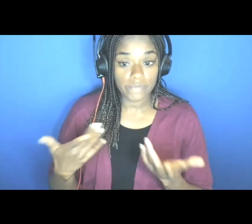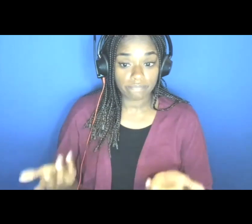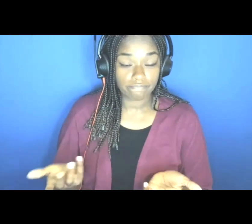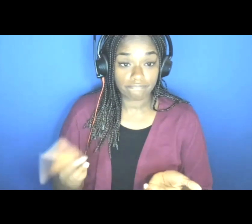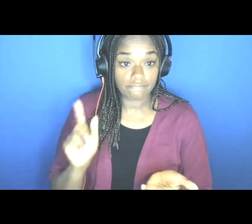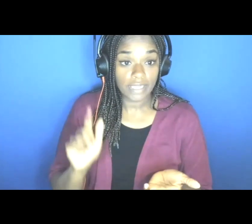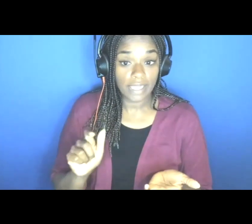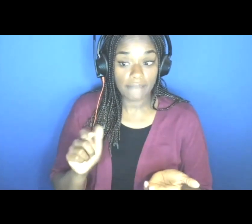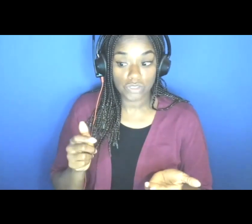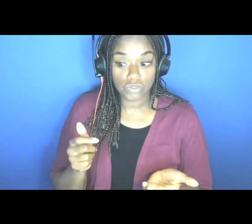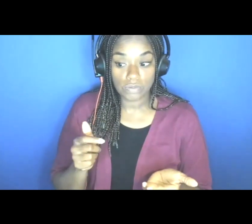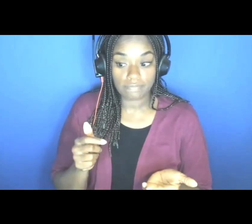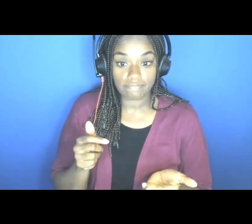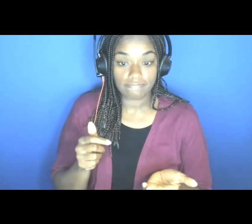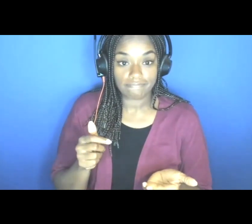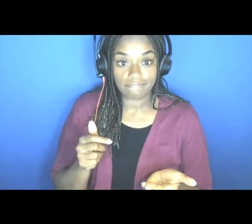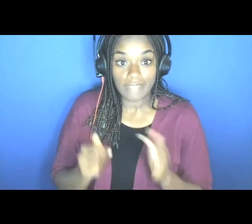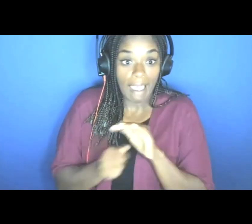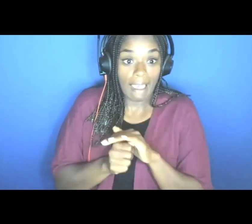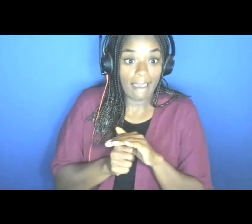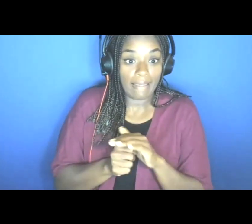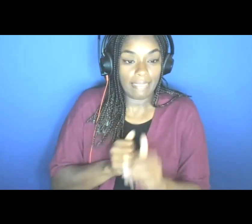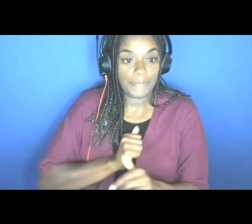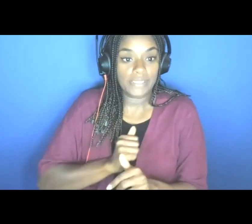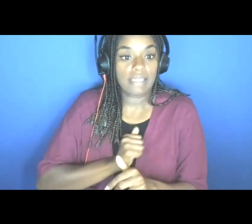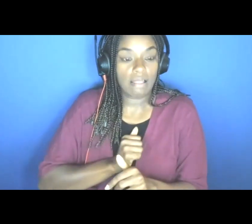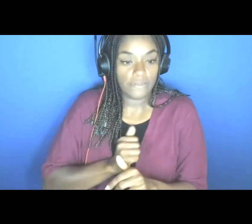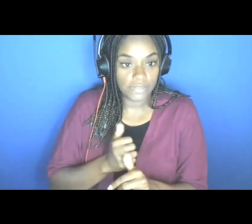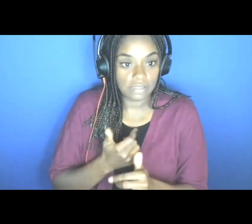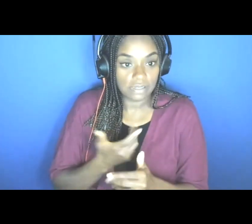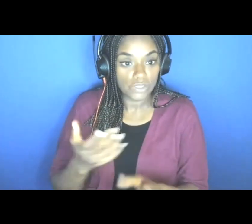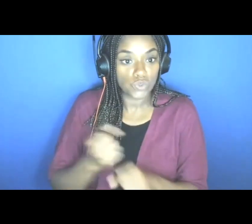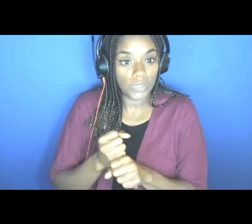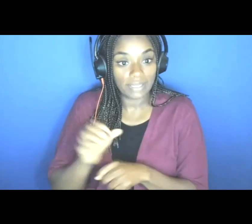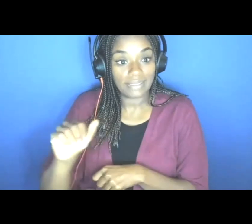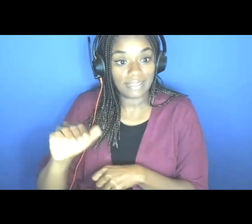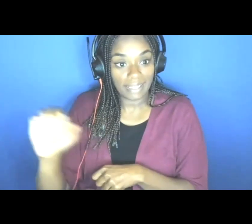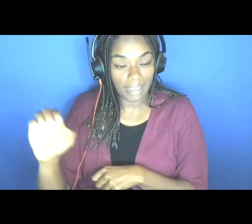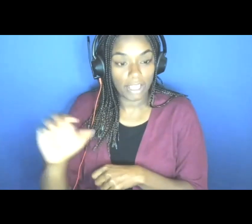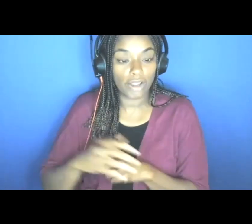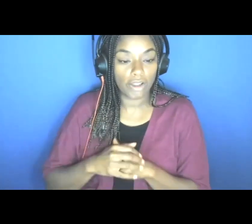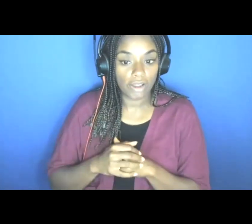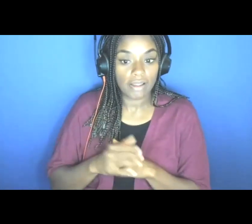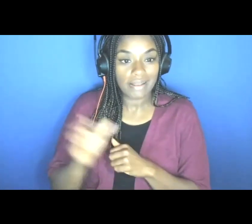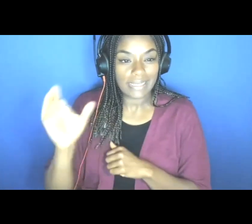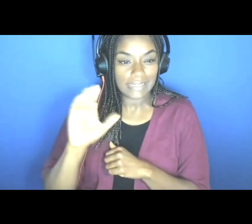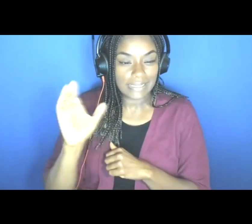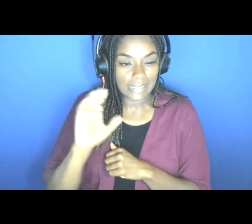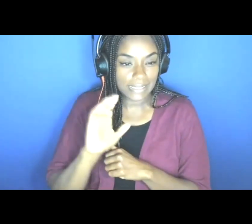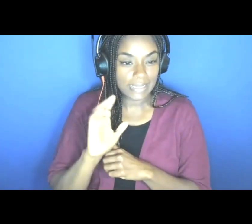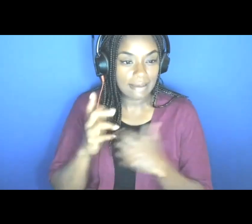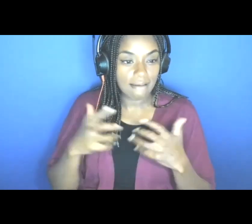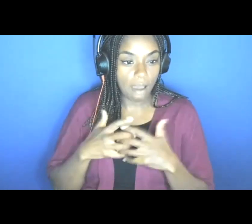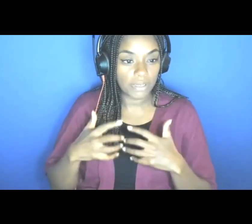their person in order to get care and seek accommodation in elder housing.